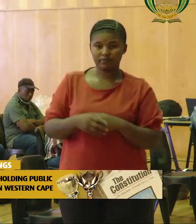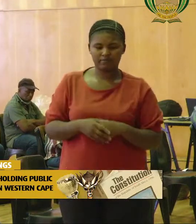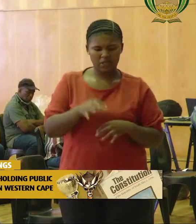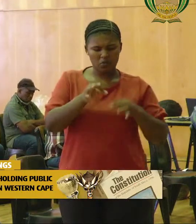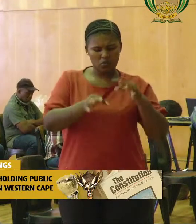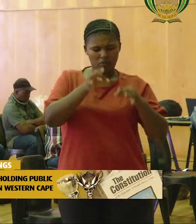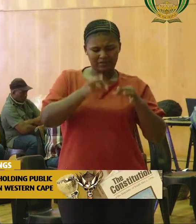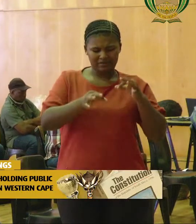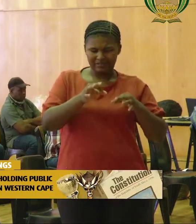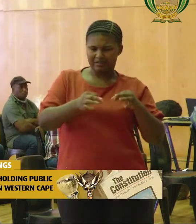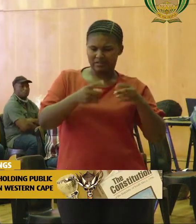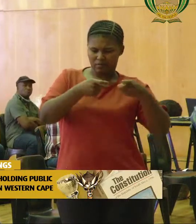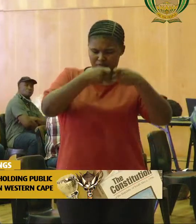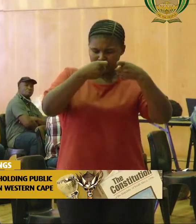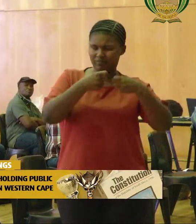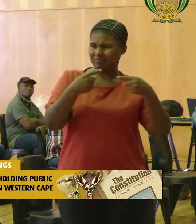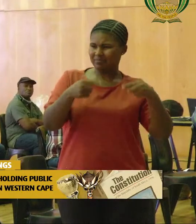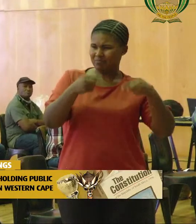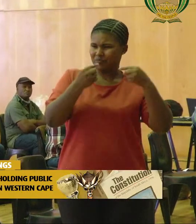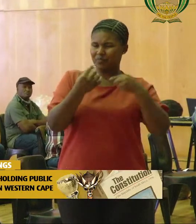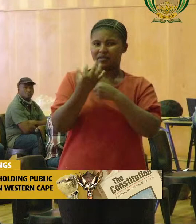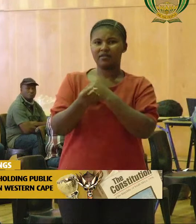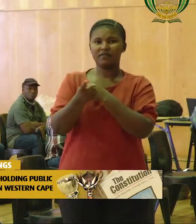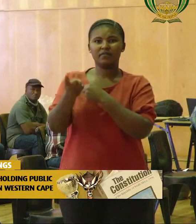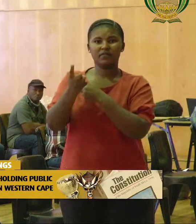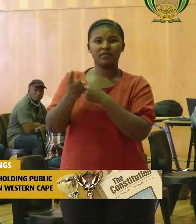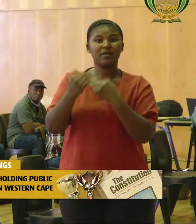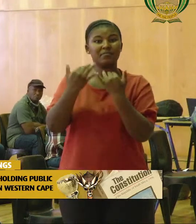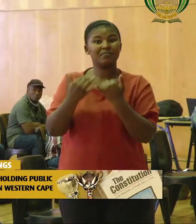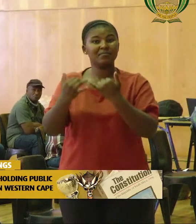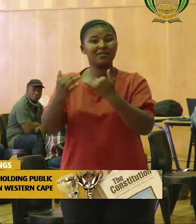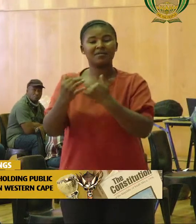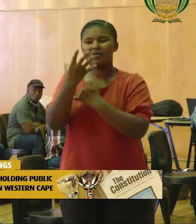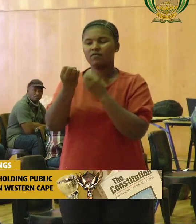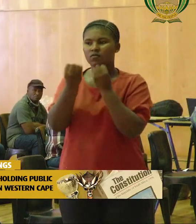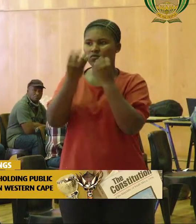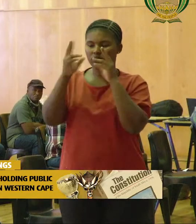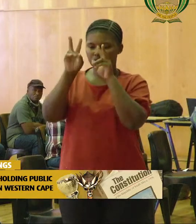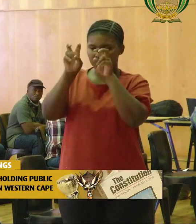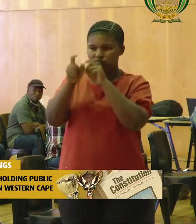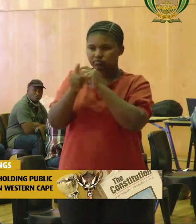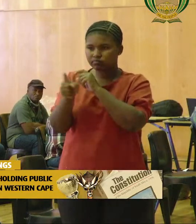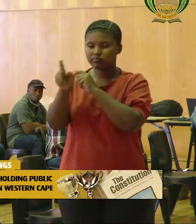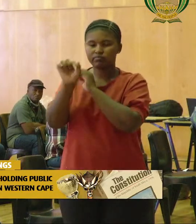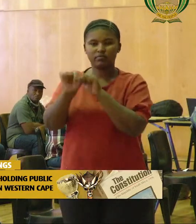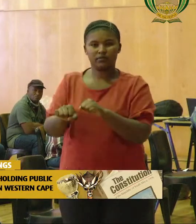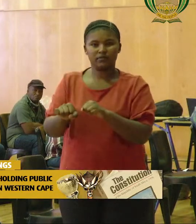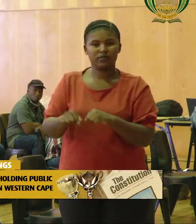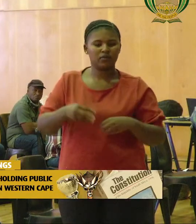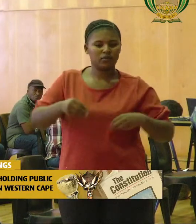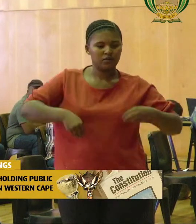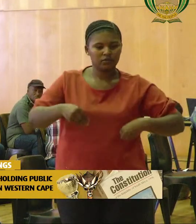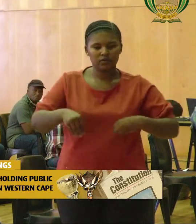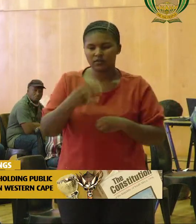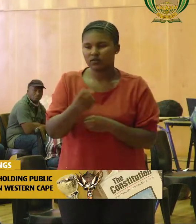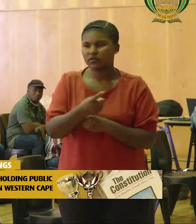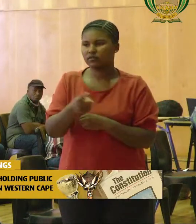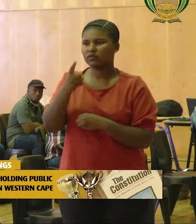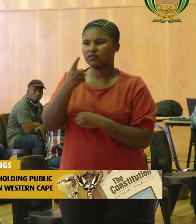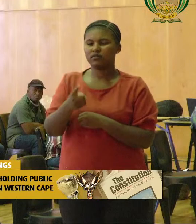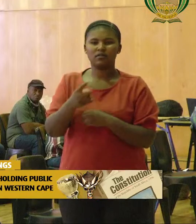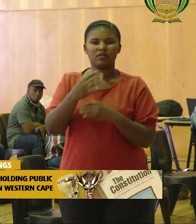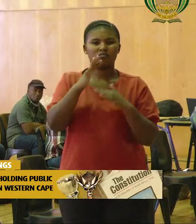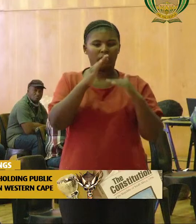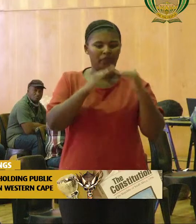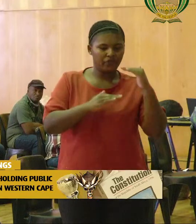politieke amptenare het? Wat gaan parlement doen omtrent almal die korrupte